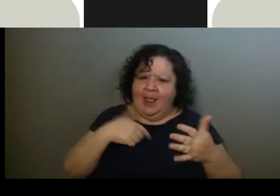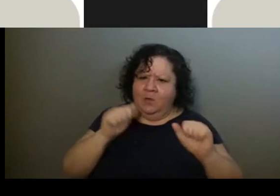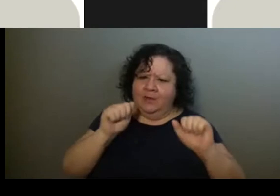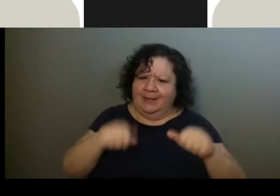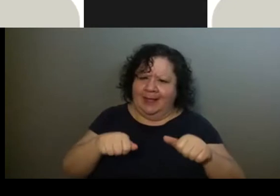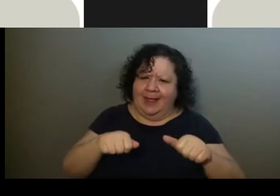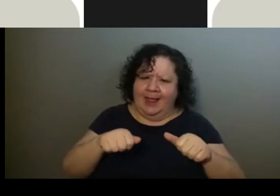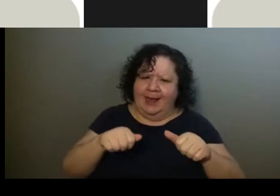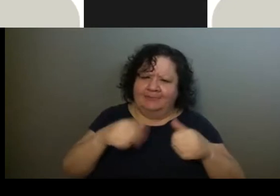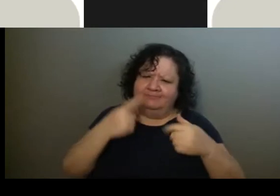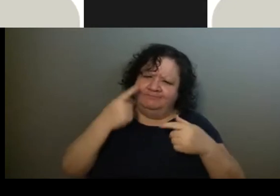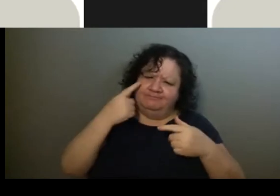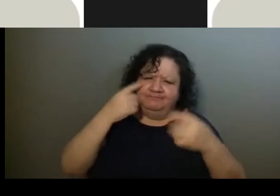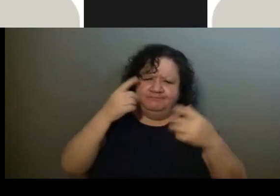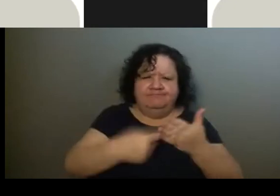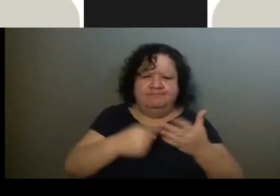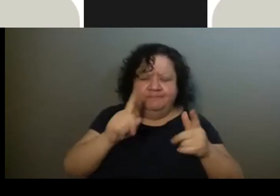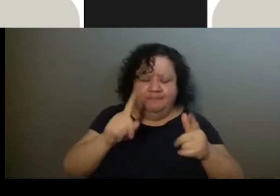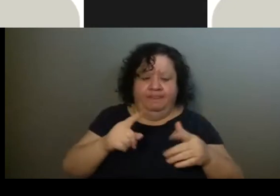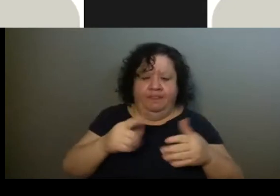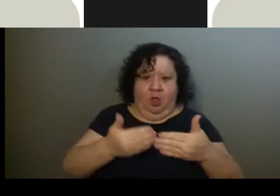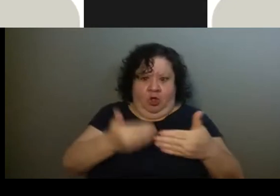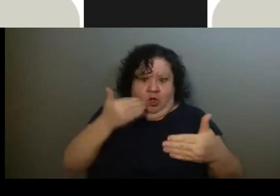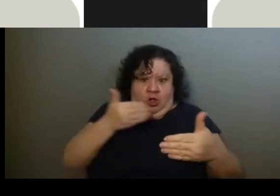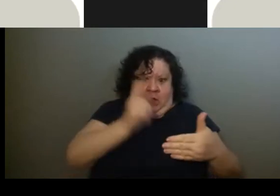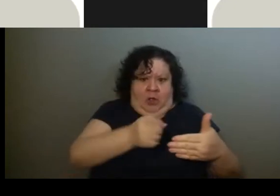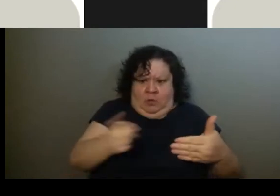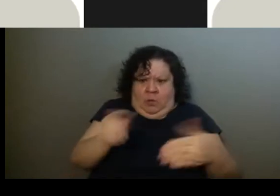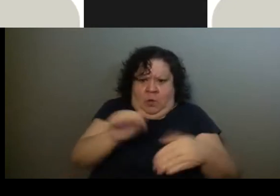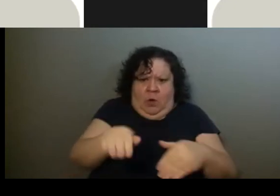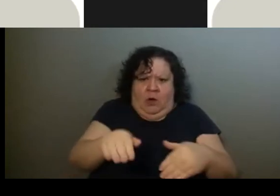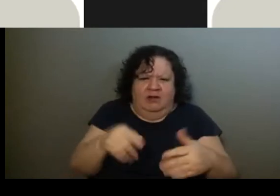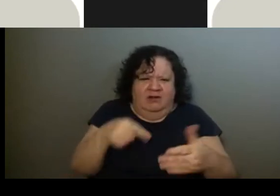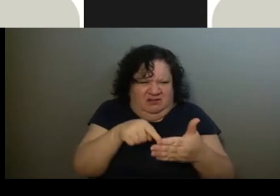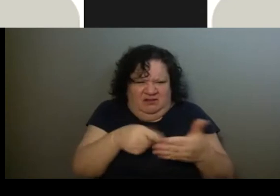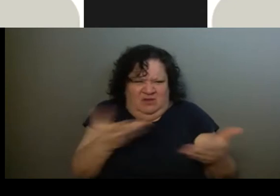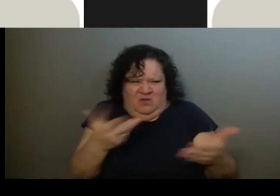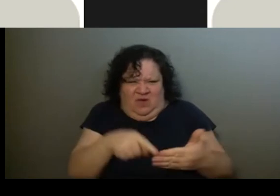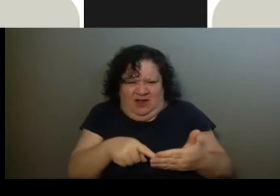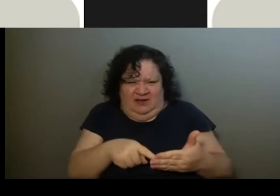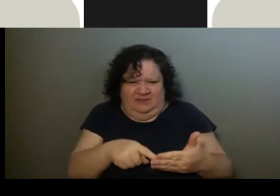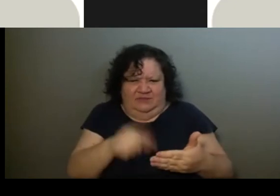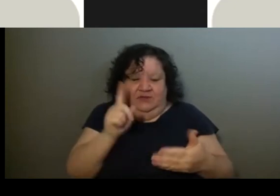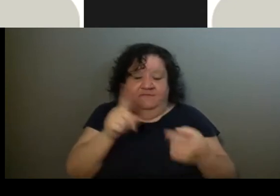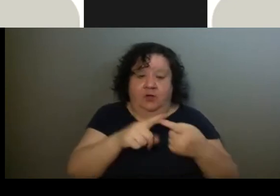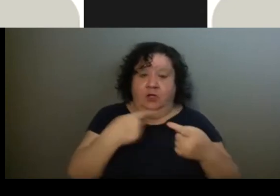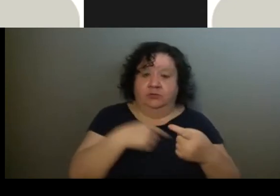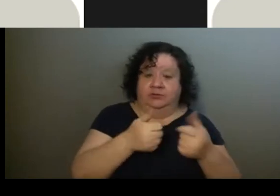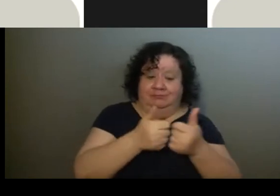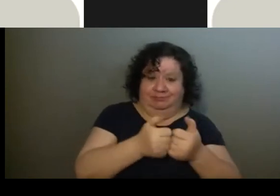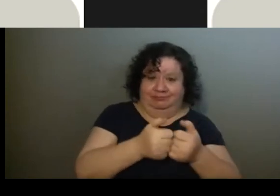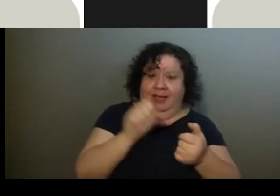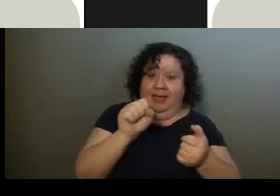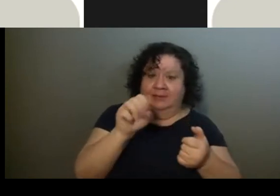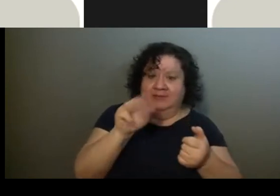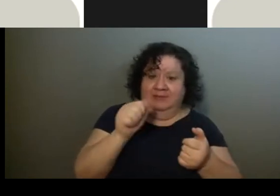parts. The first is the SOS, where the message basically also gives that conveys that it's